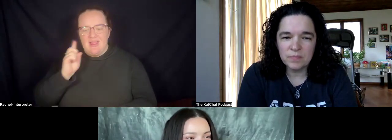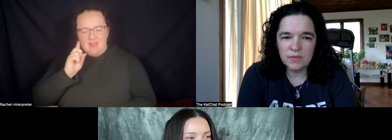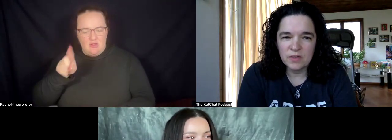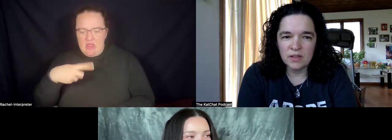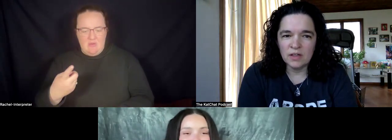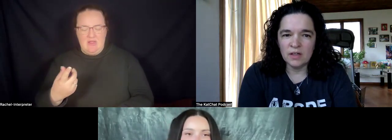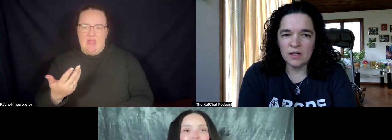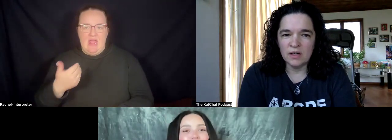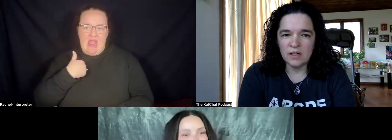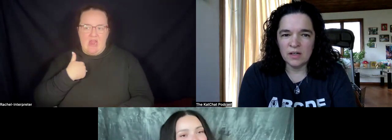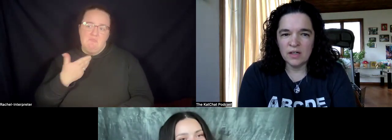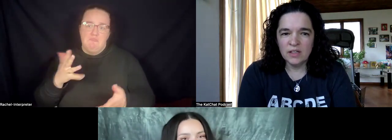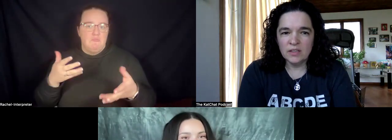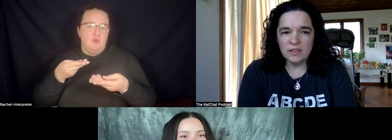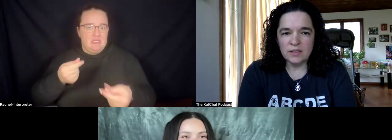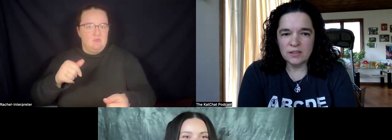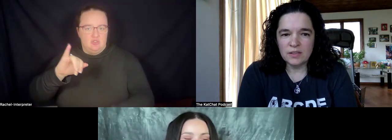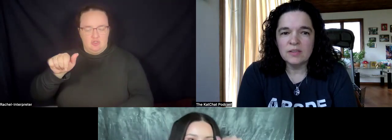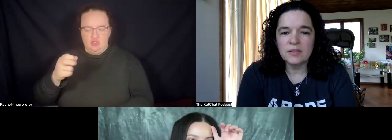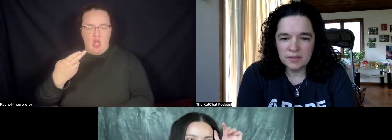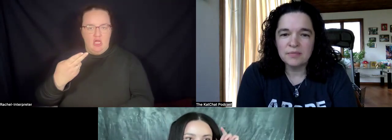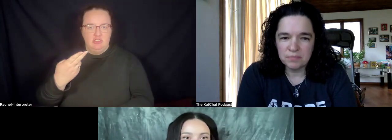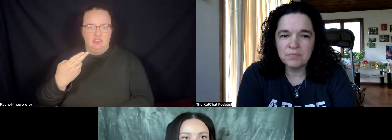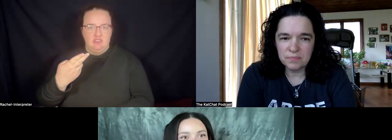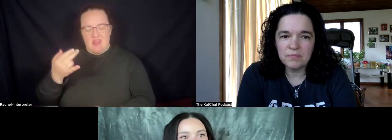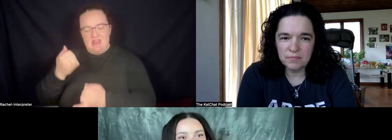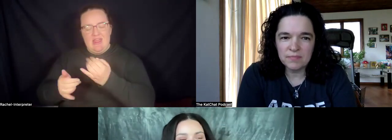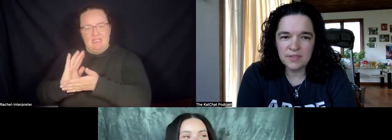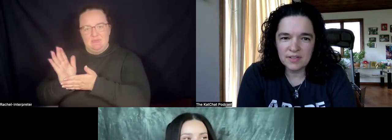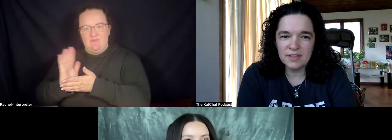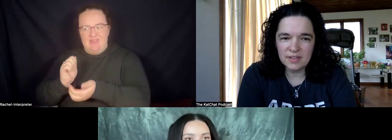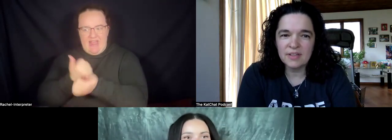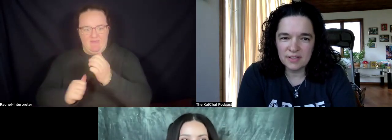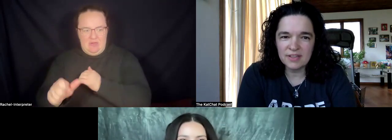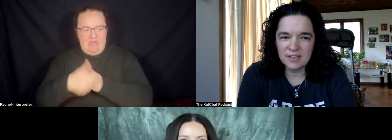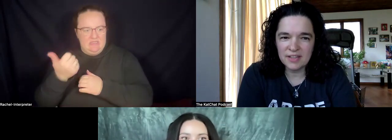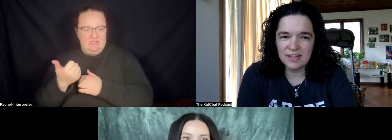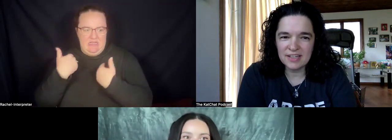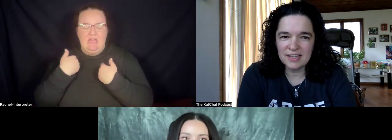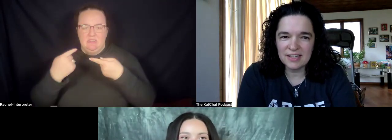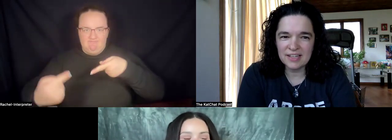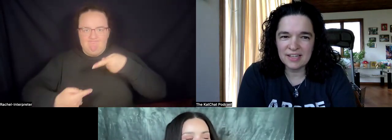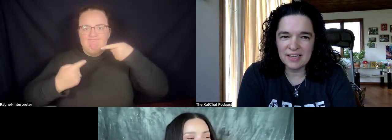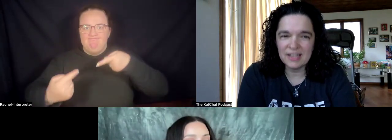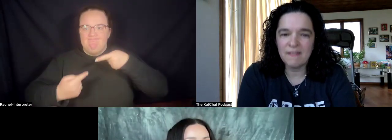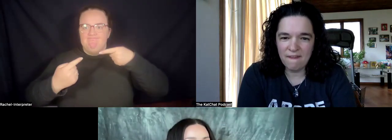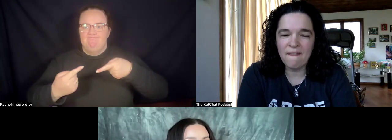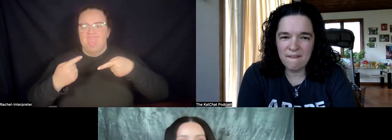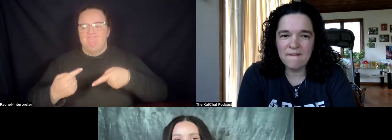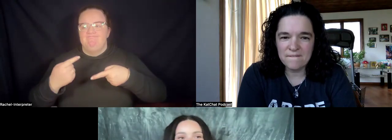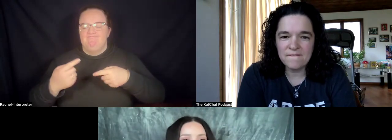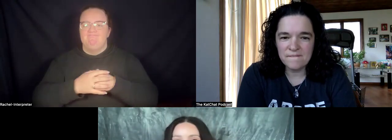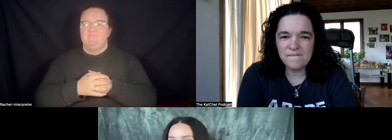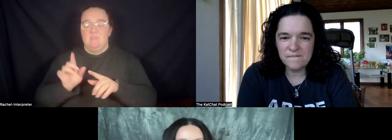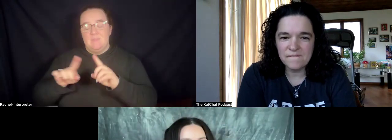it pretty smooth was Josh, really, in the last film. Everyone else is kind of going through, their moments of turmoil and everything,